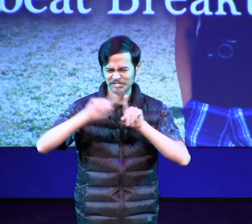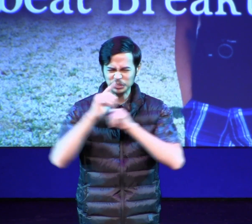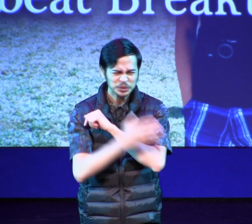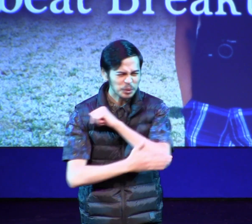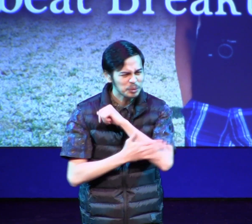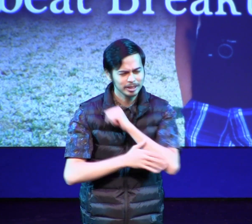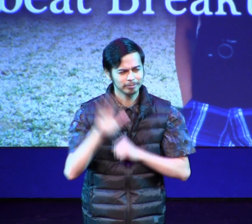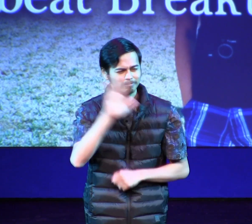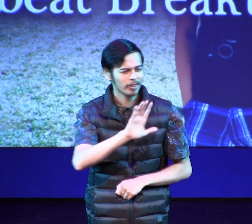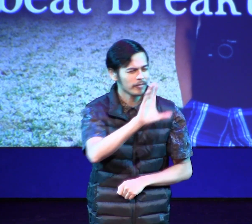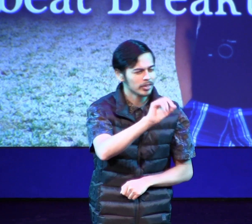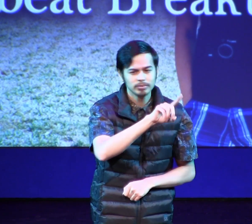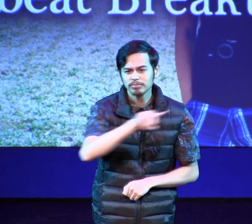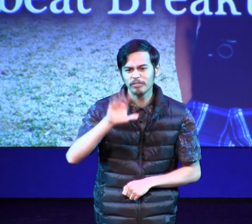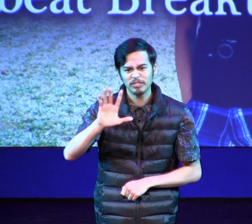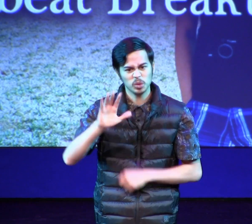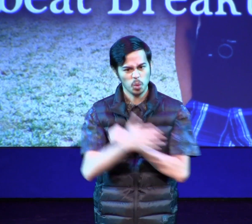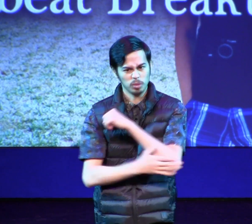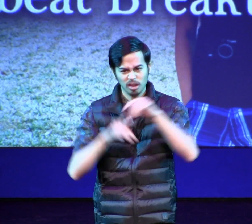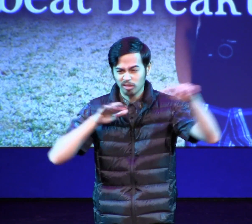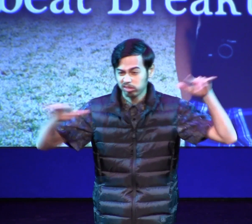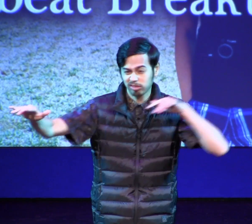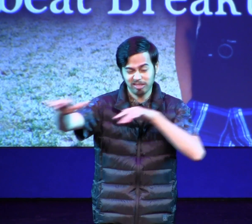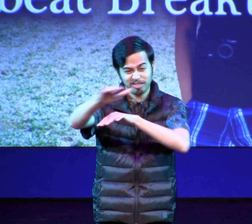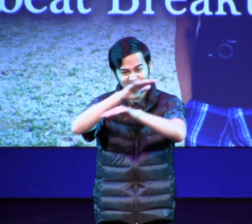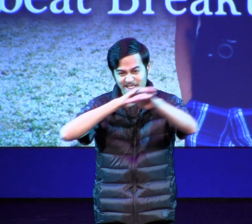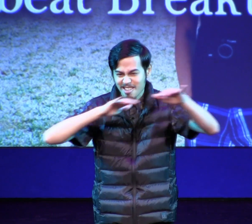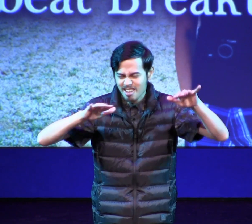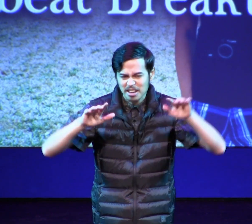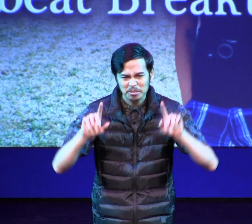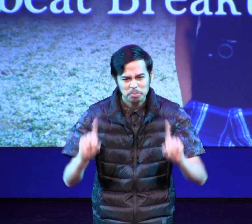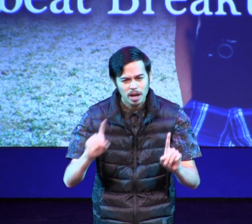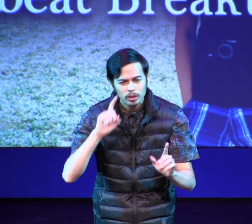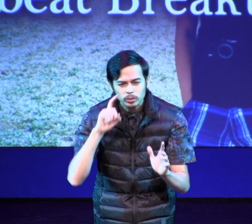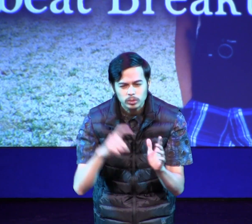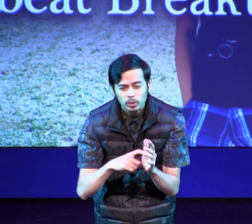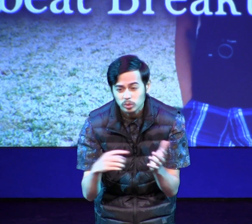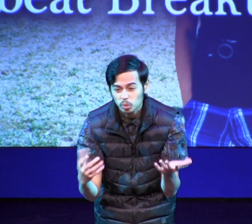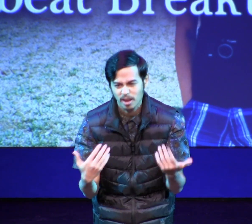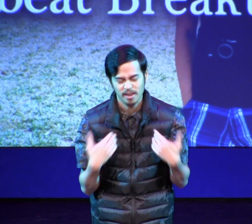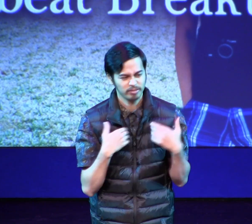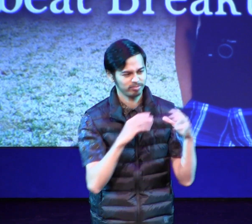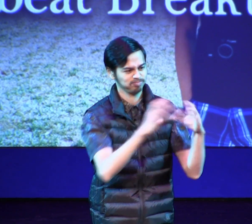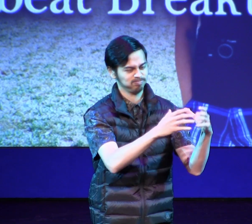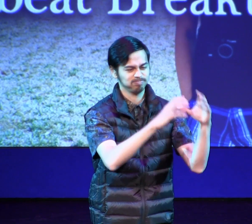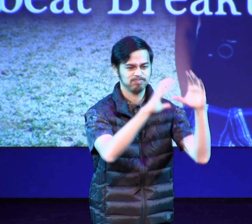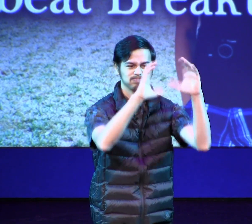And there was people from all walks of life. I'm talking over 60 different countries were in attendance. And